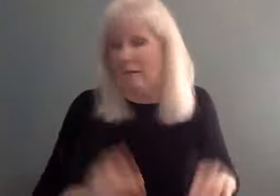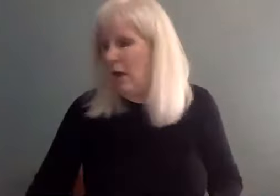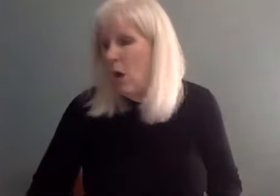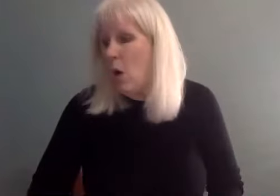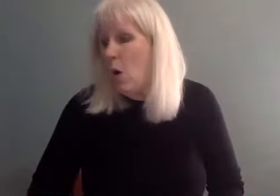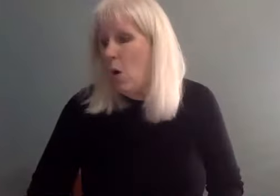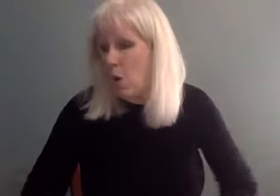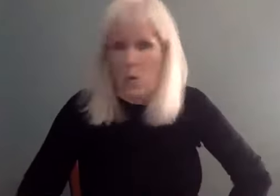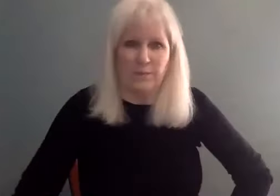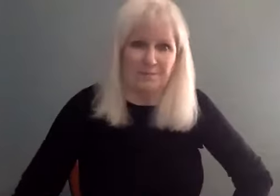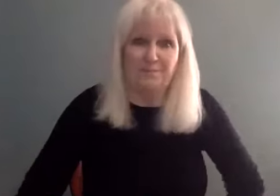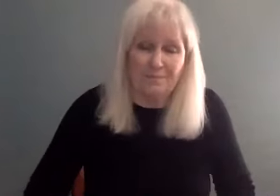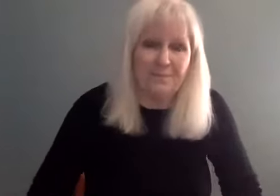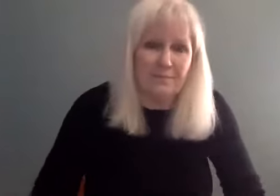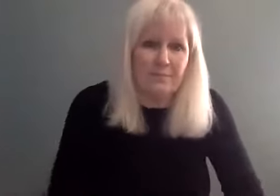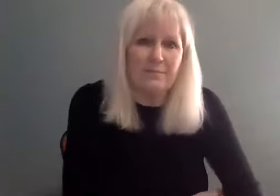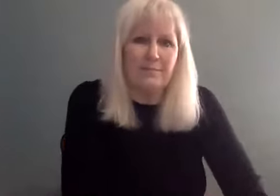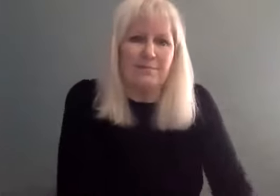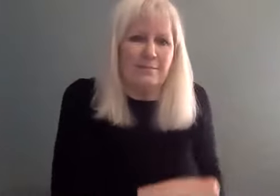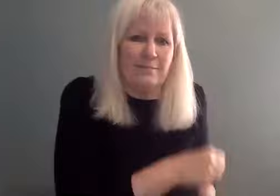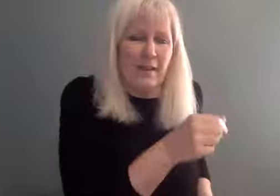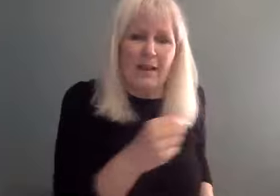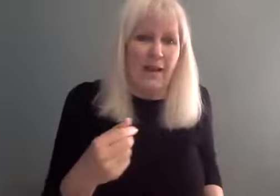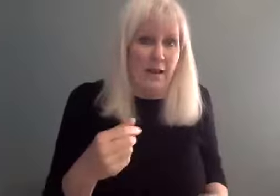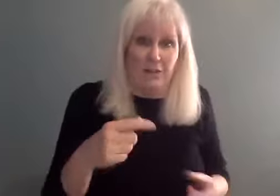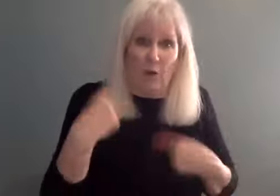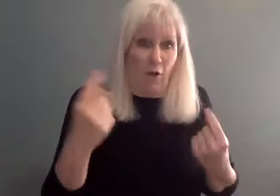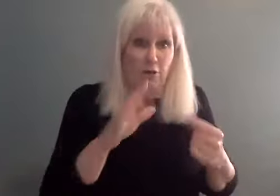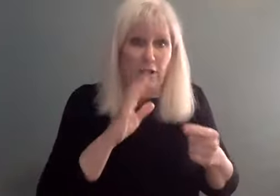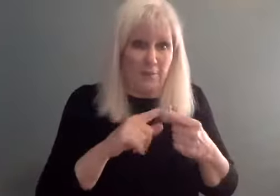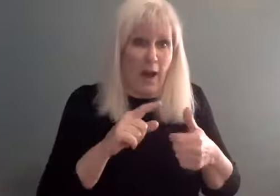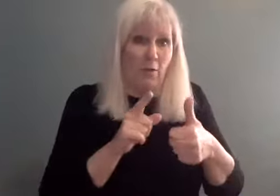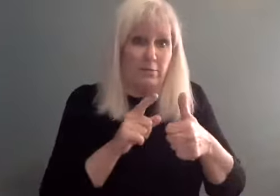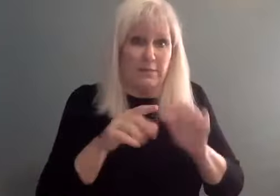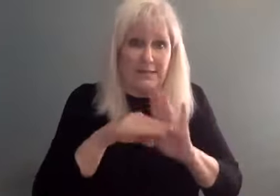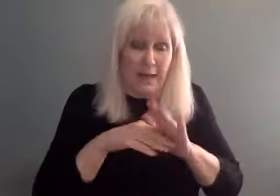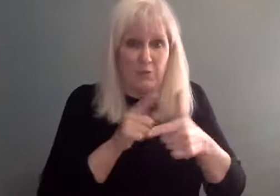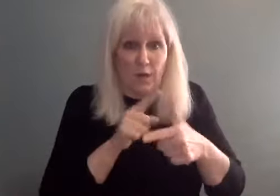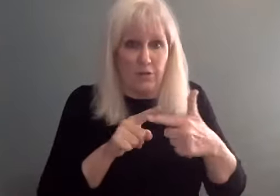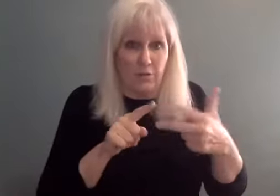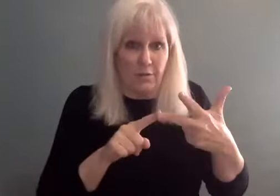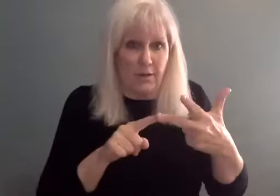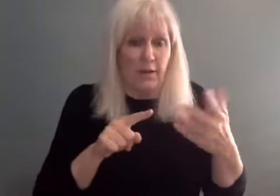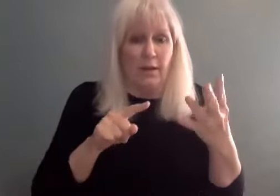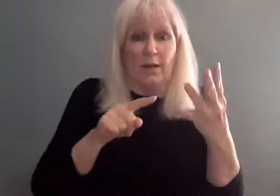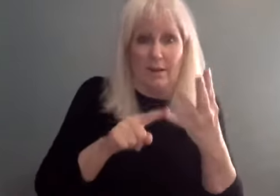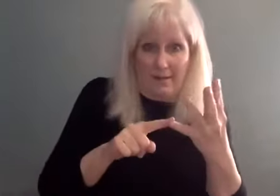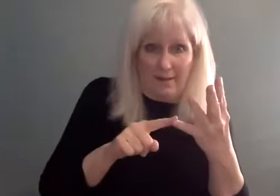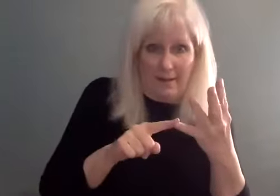And I love the steps so far. My job is to tell you about making a fearless and thorough inventory of